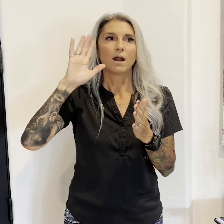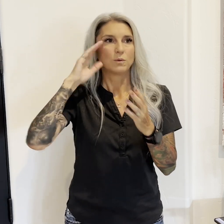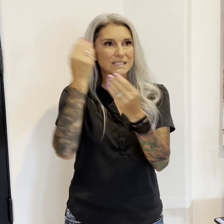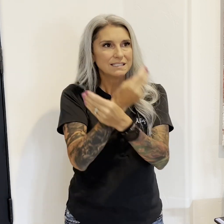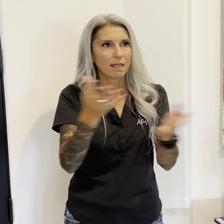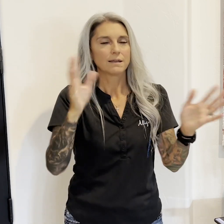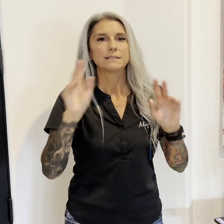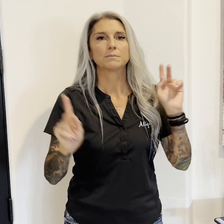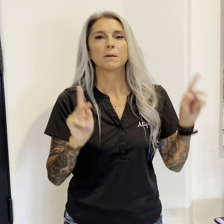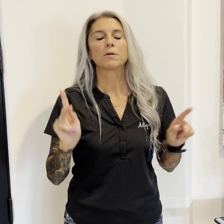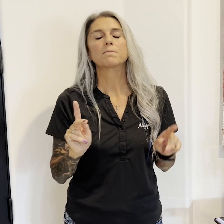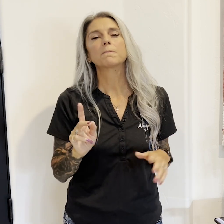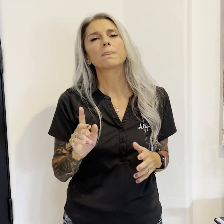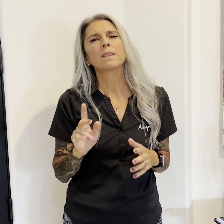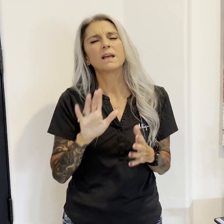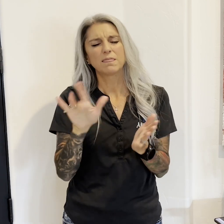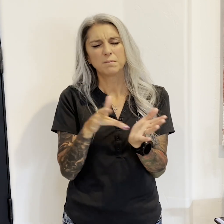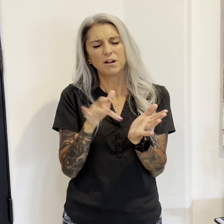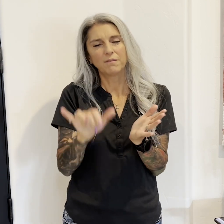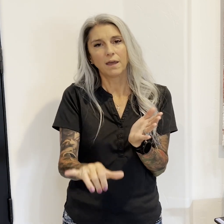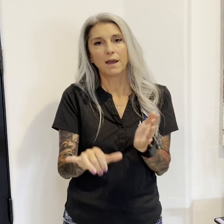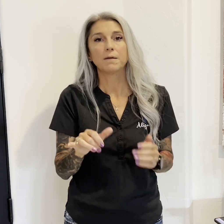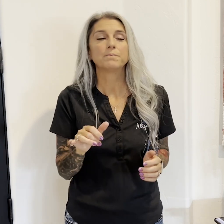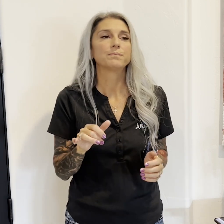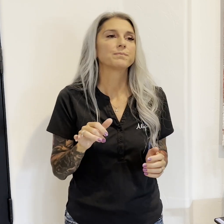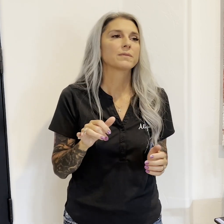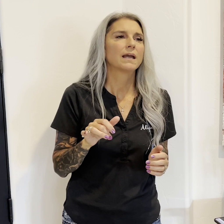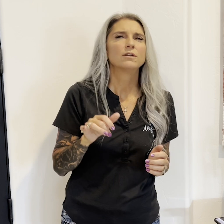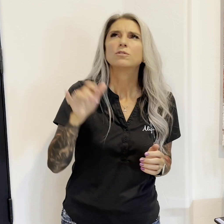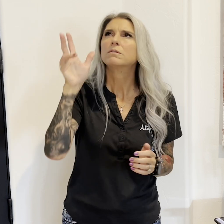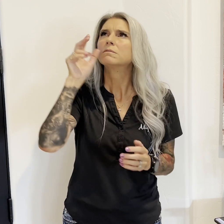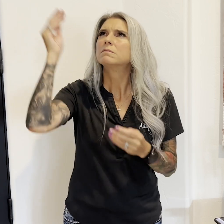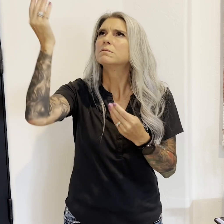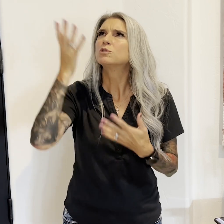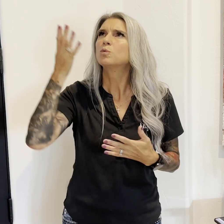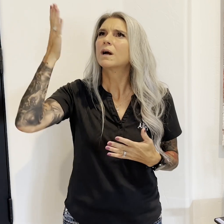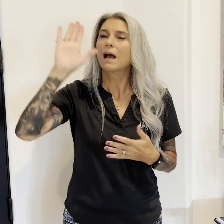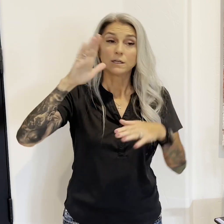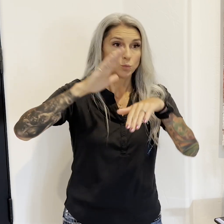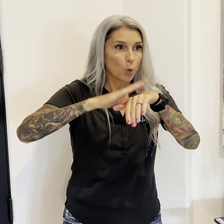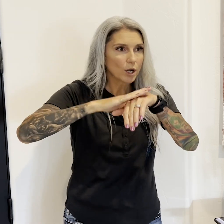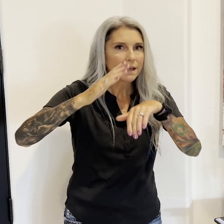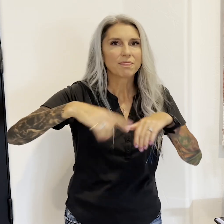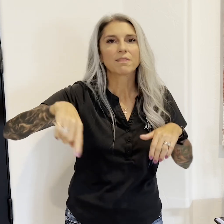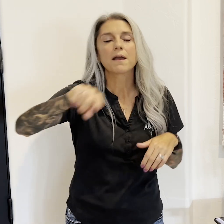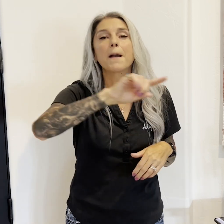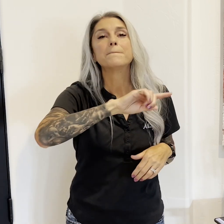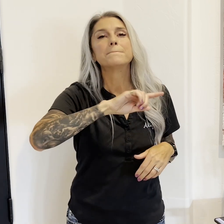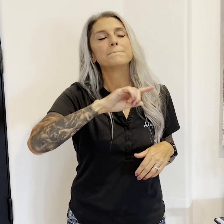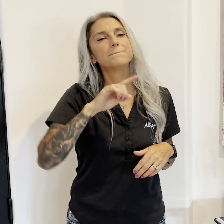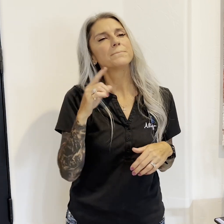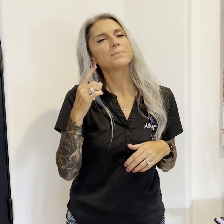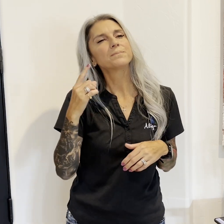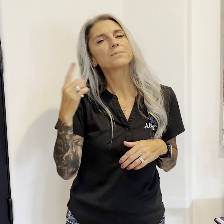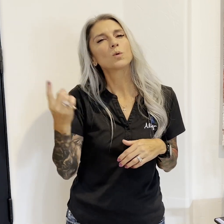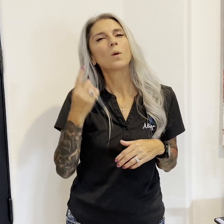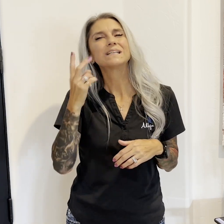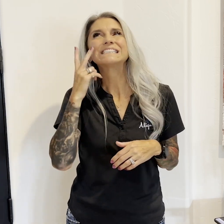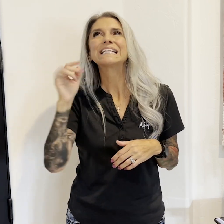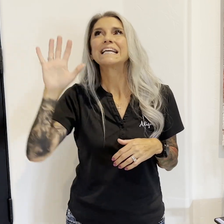God was saying to his people. Well, in the midst of all of that, and you're listening to what God is warning them about, you